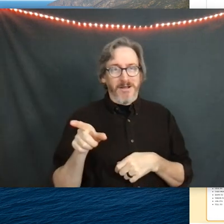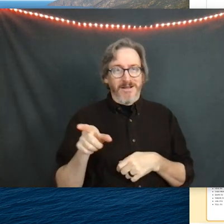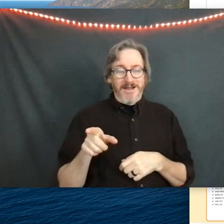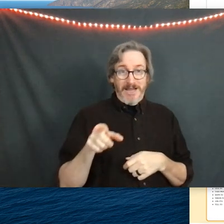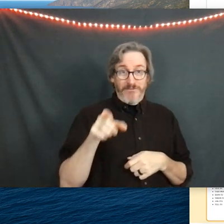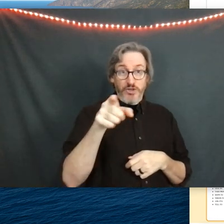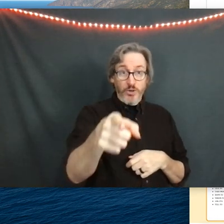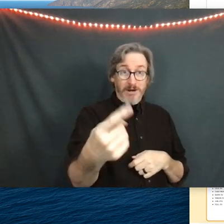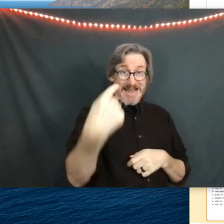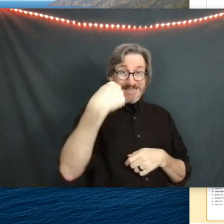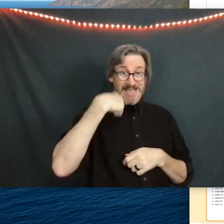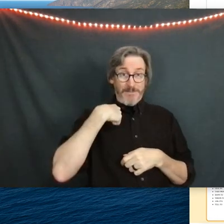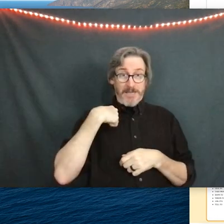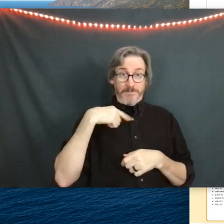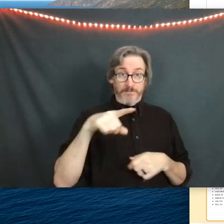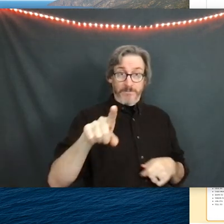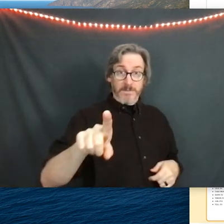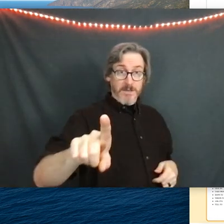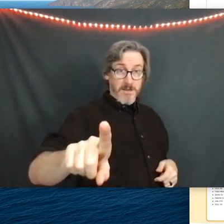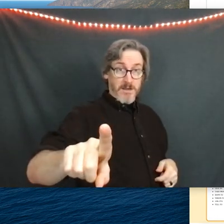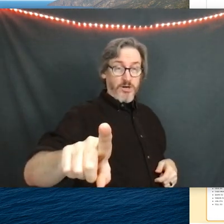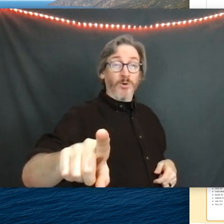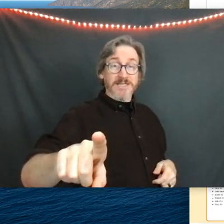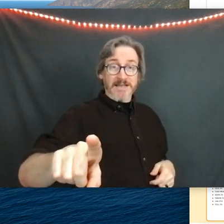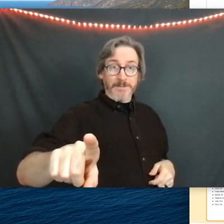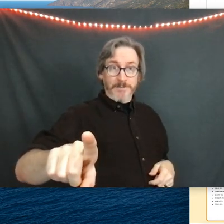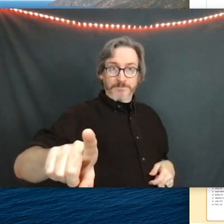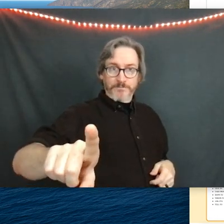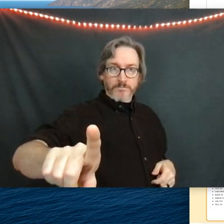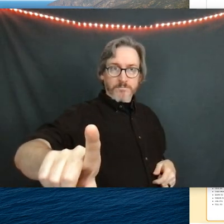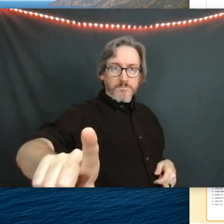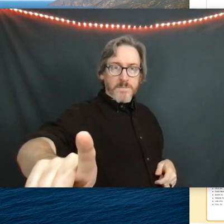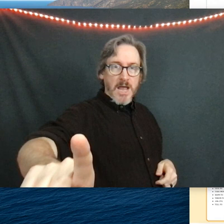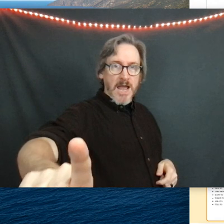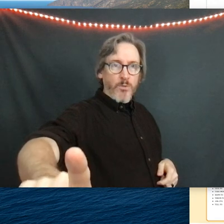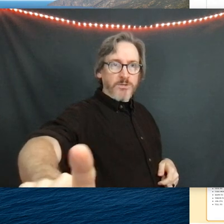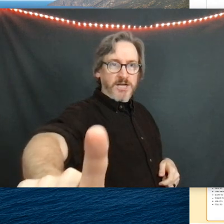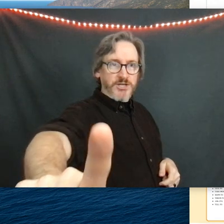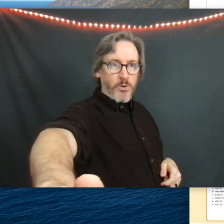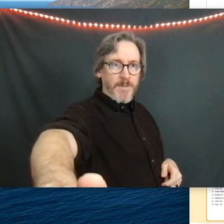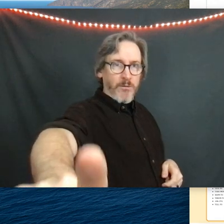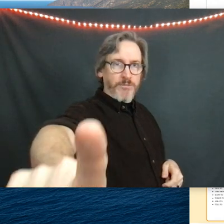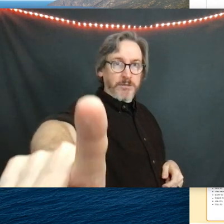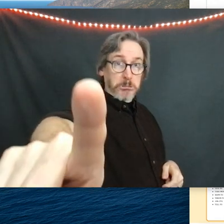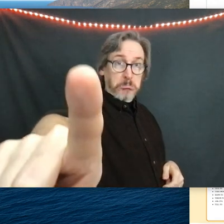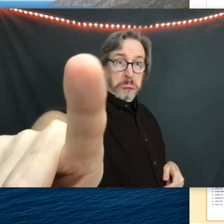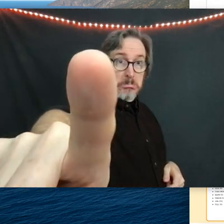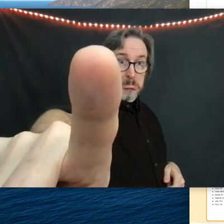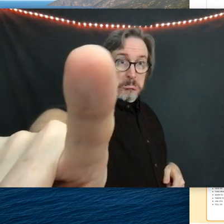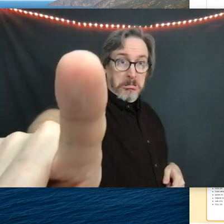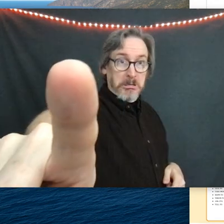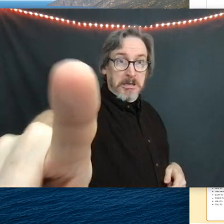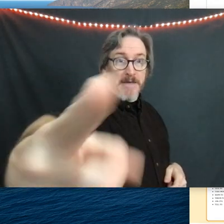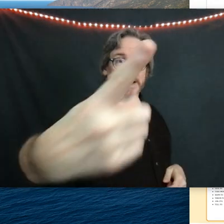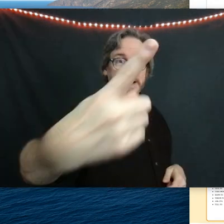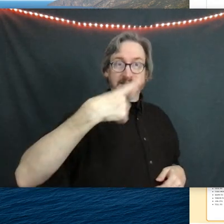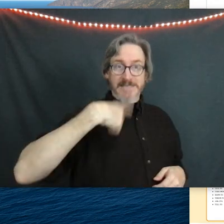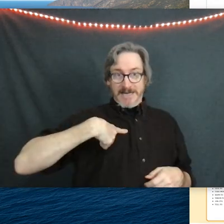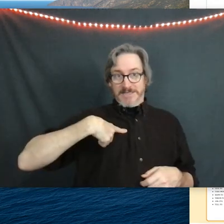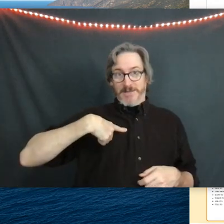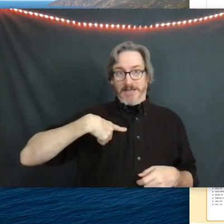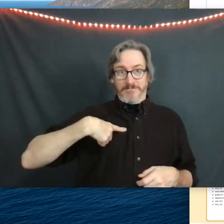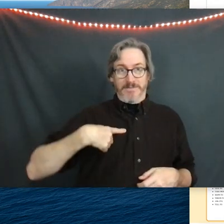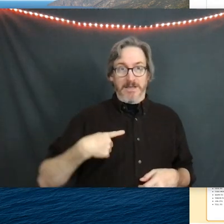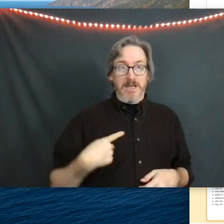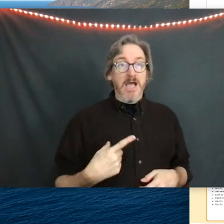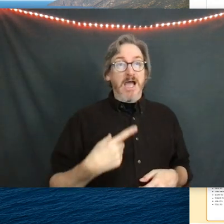from, if you are asking me or you are telling me, I won't touch your mouth and then sign